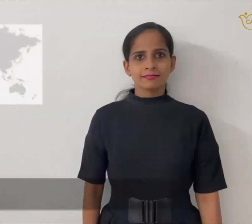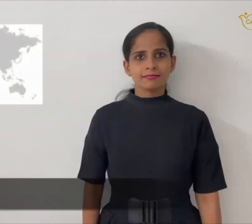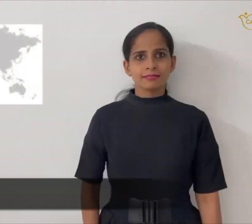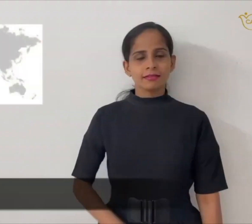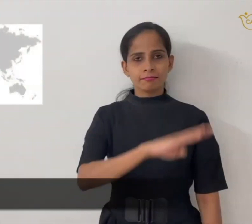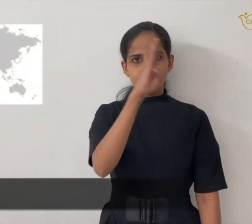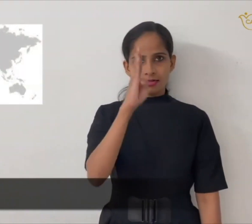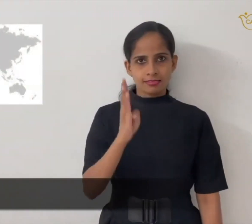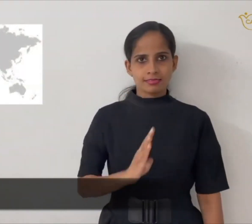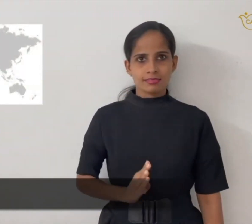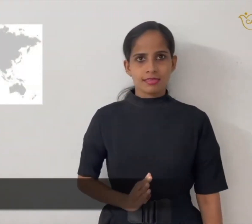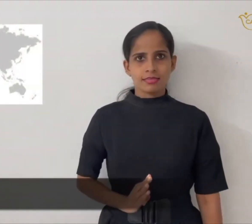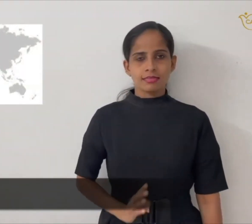85. Brazil,